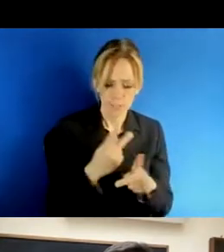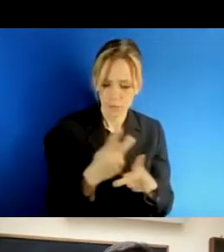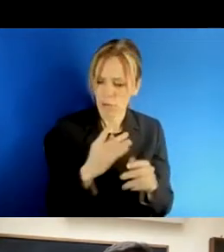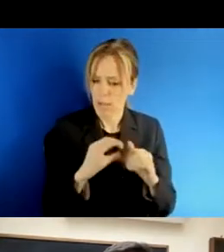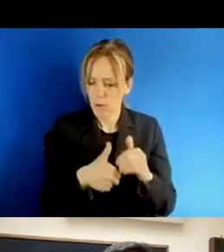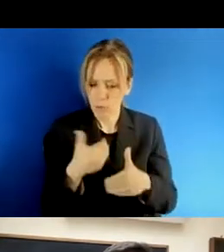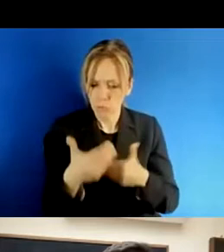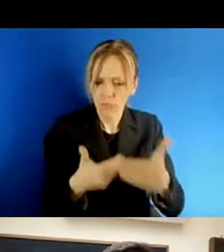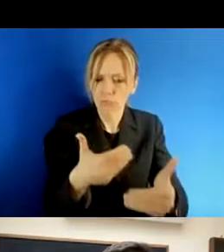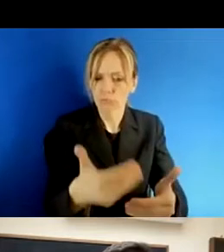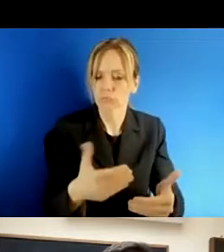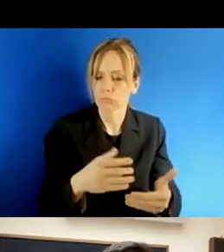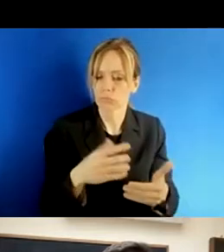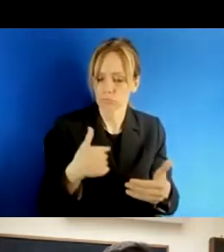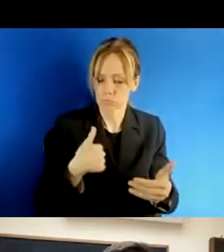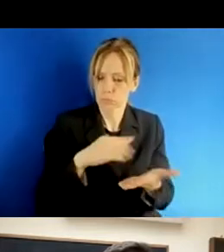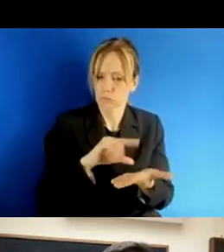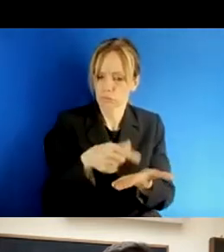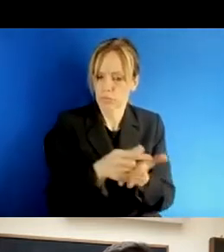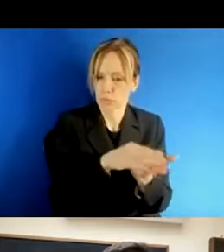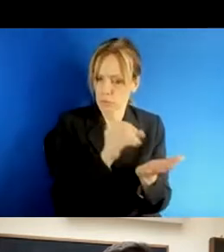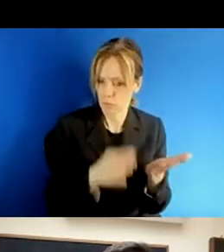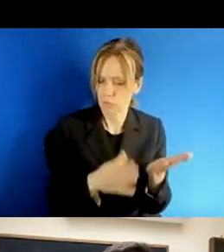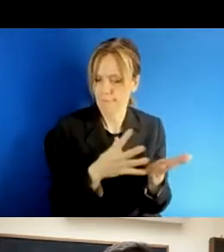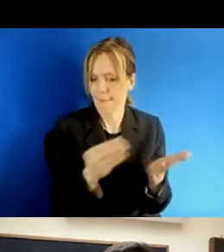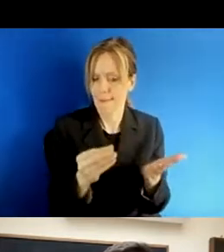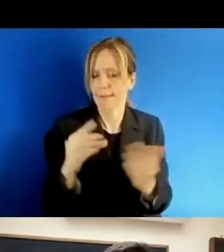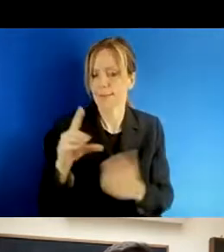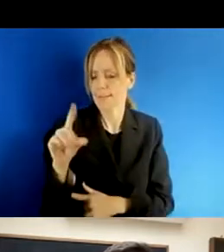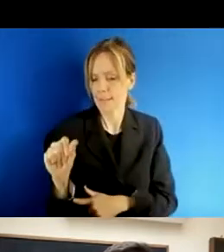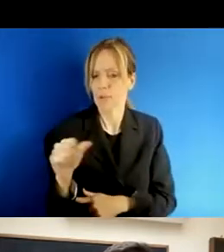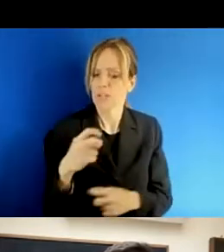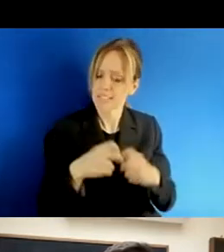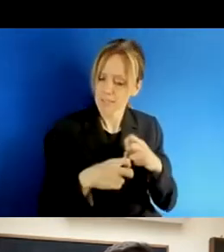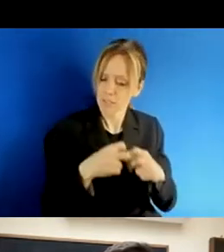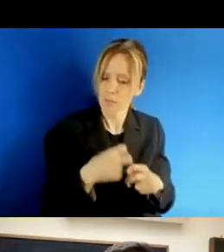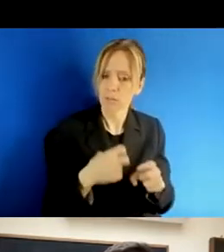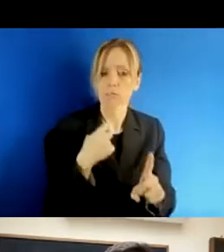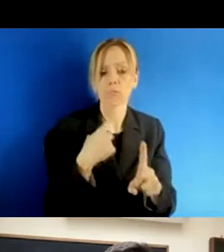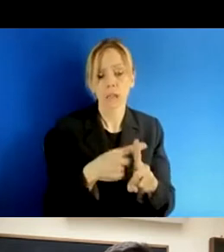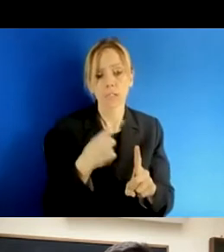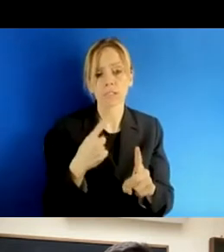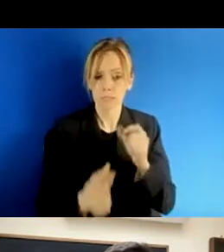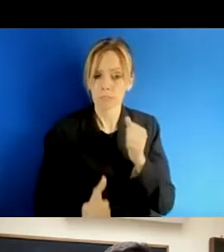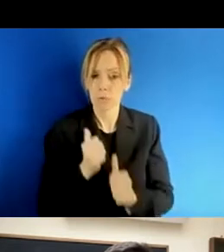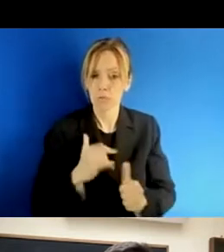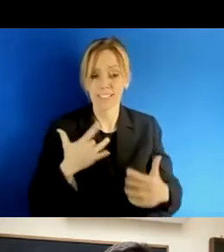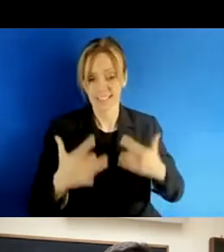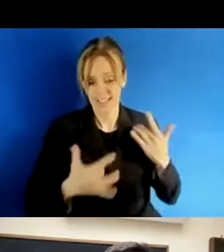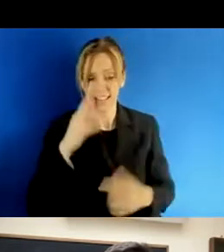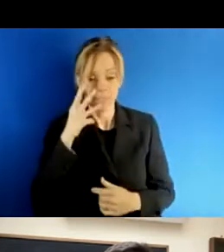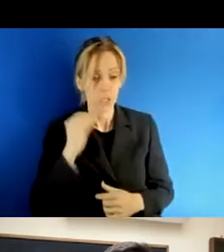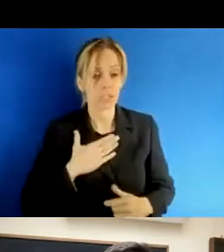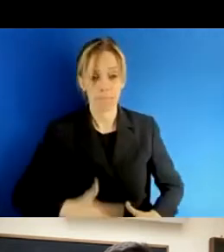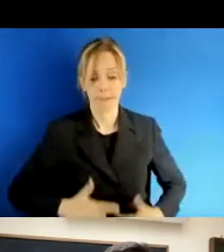been difficult, but also has been one of the most exciting experiences of my life.